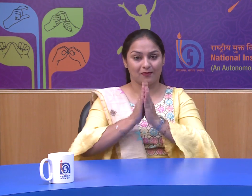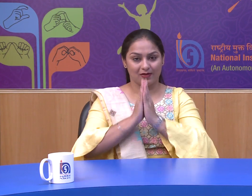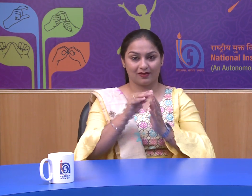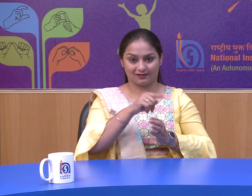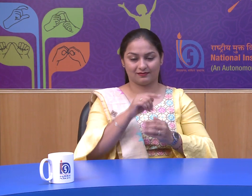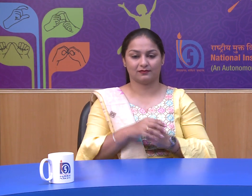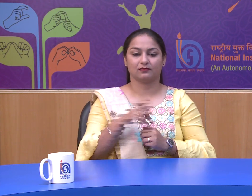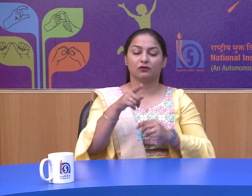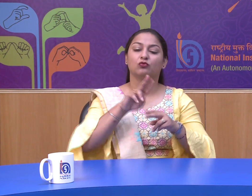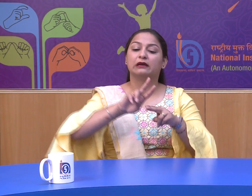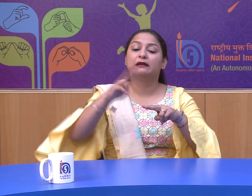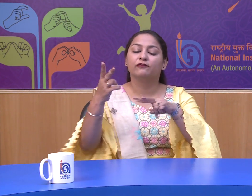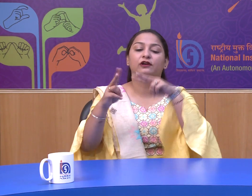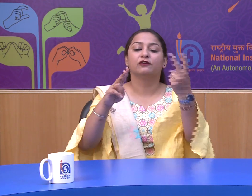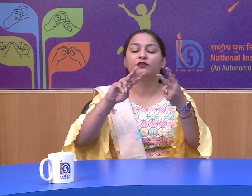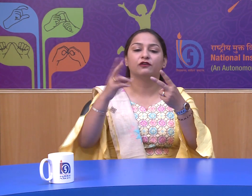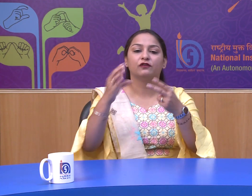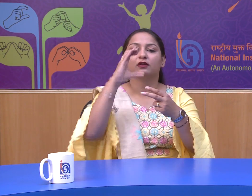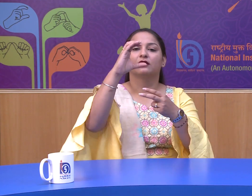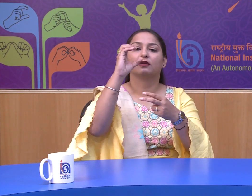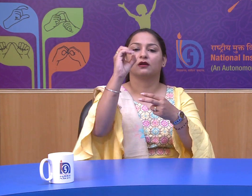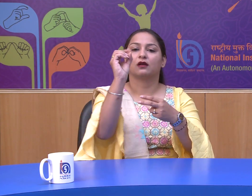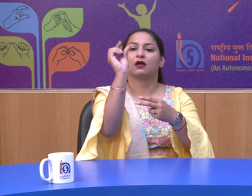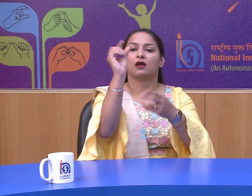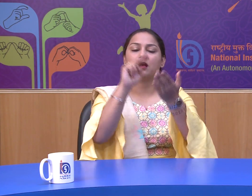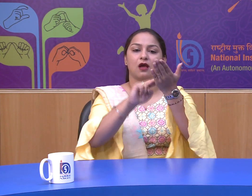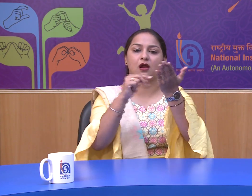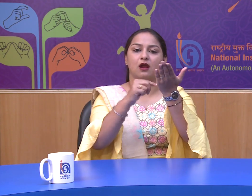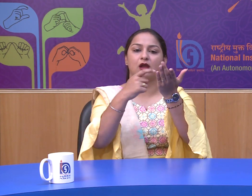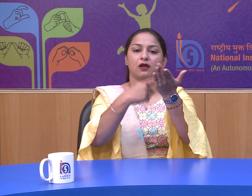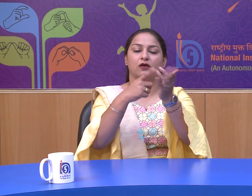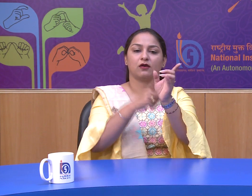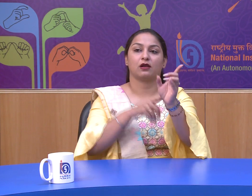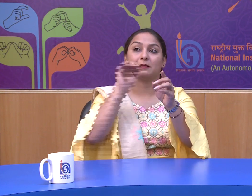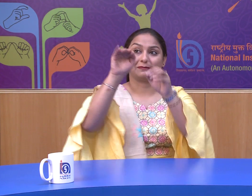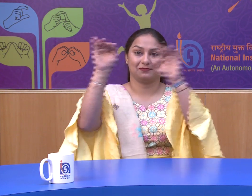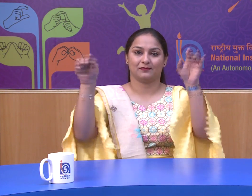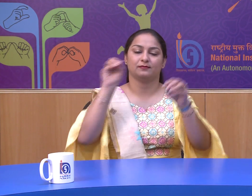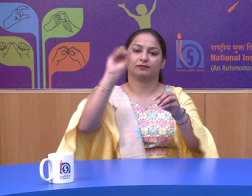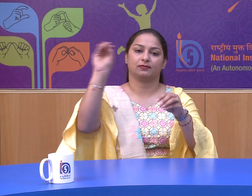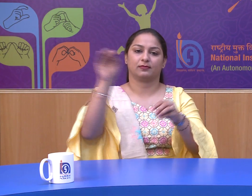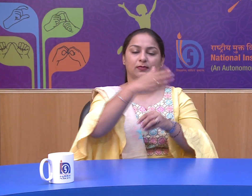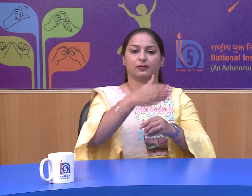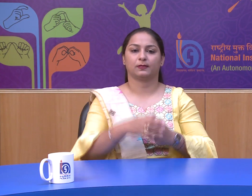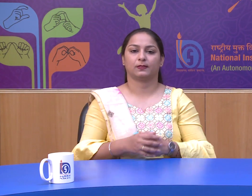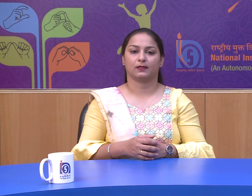to different countries. He sent ambassadors to the